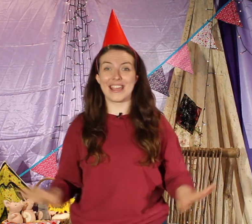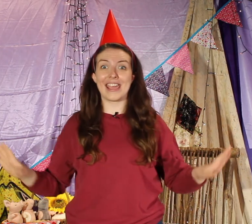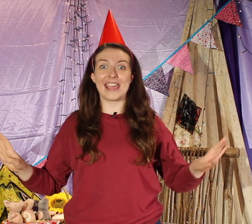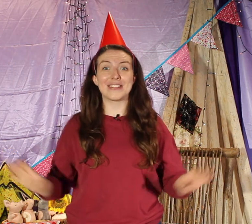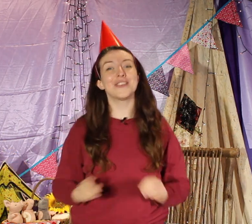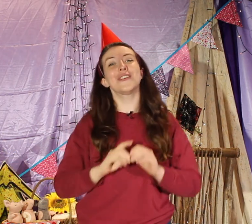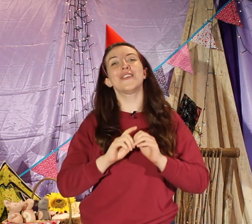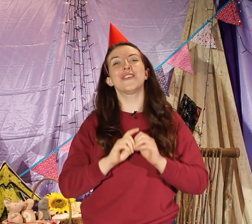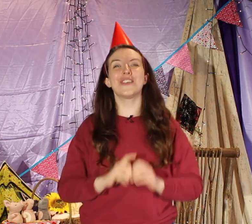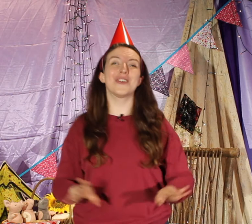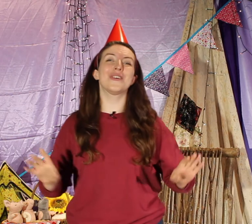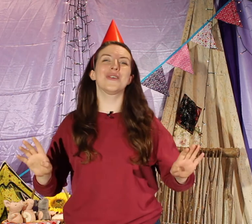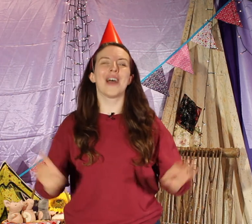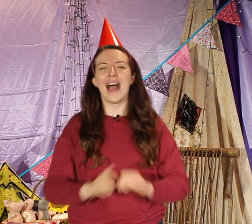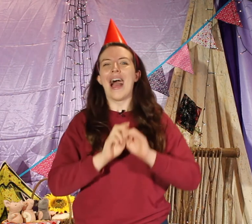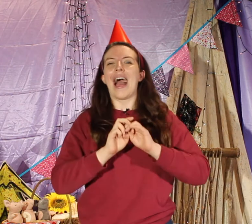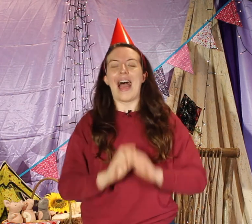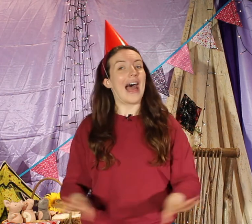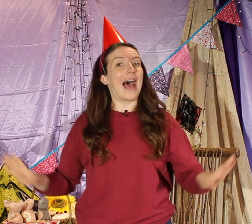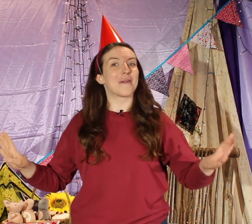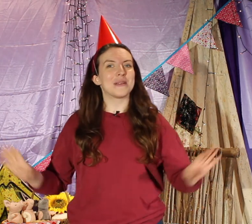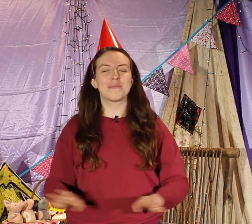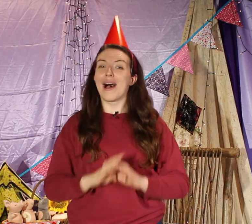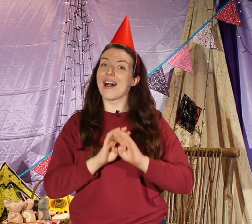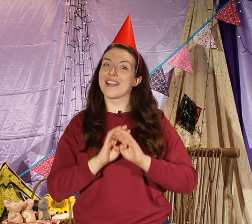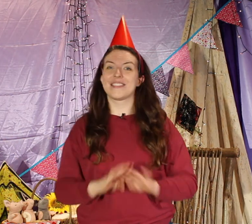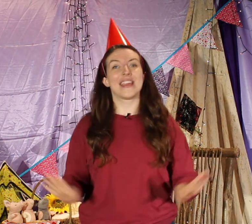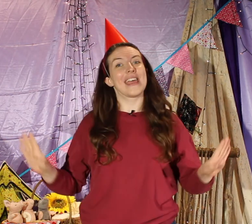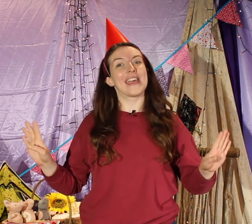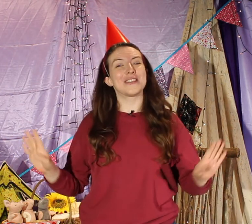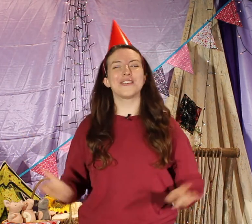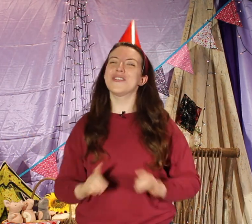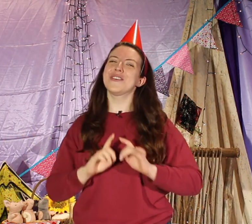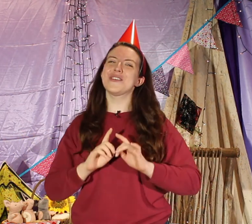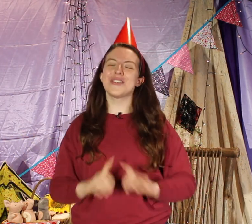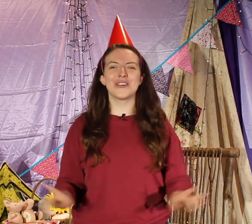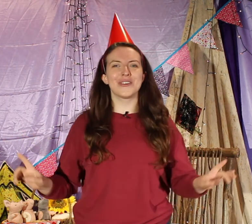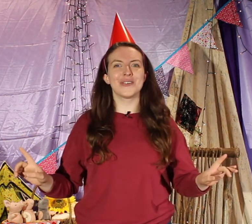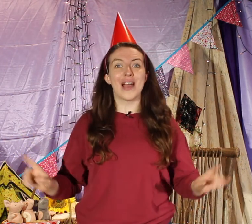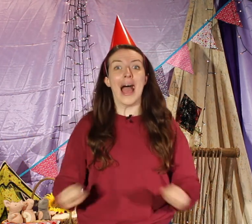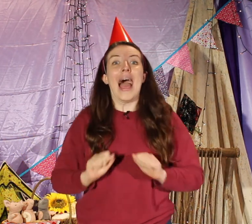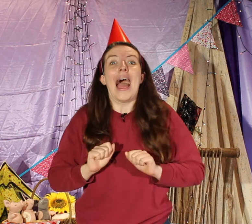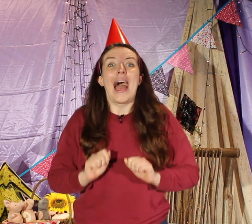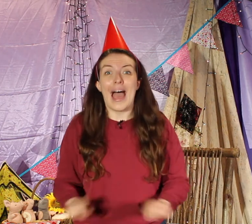birthday to you. Happy birthday to you.